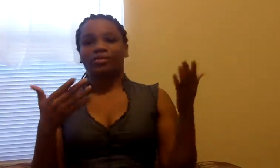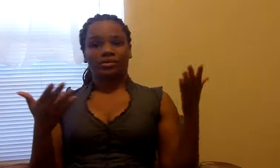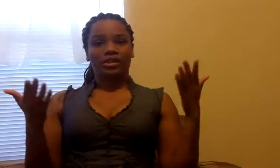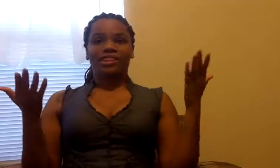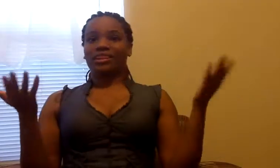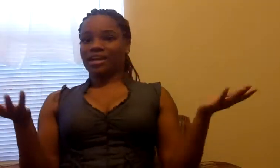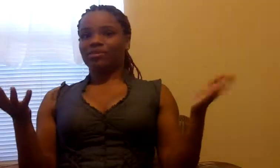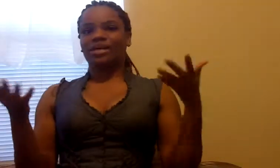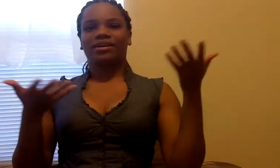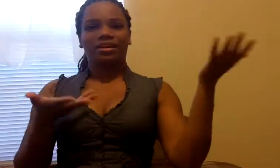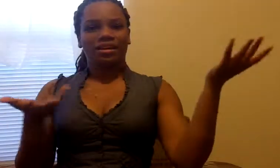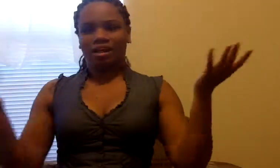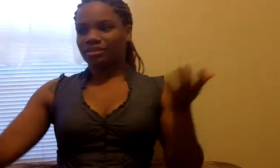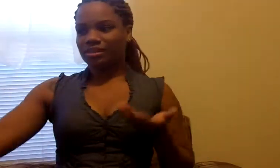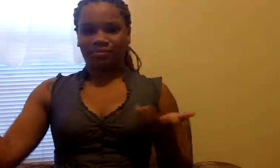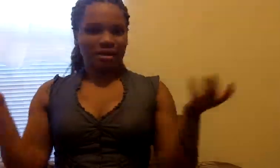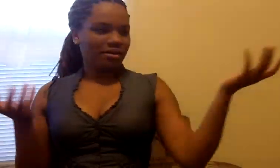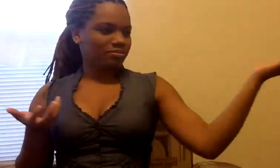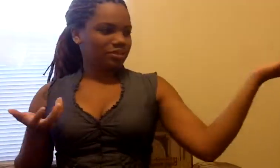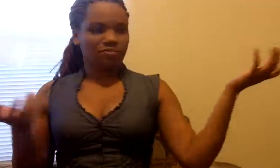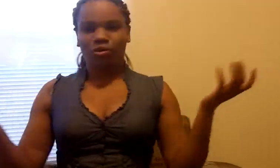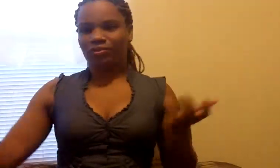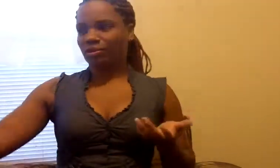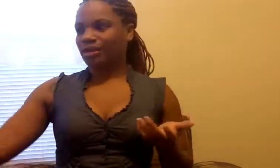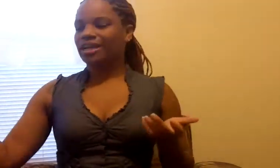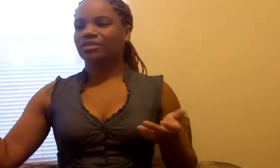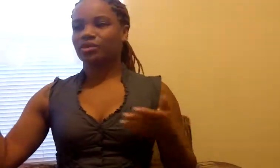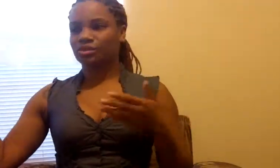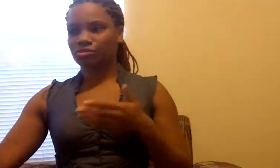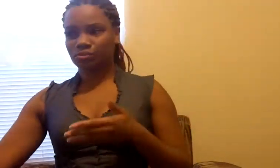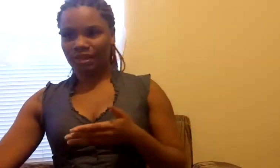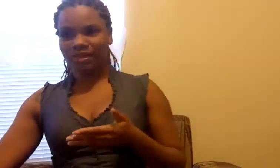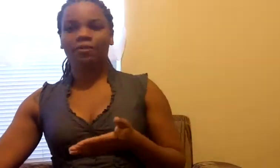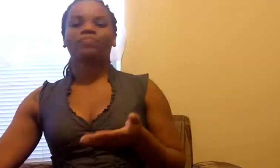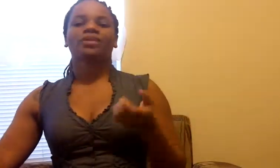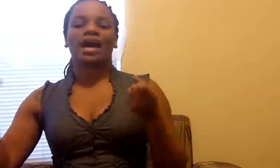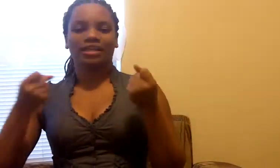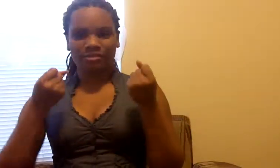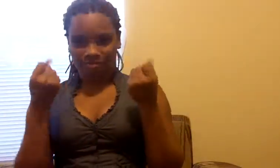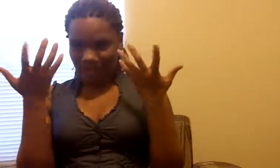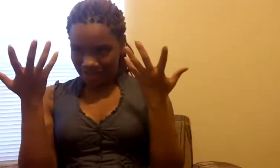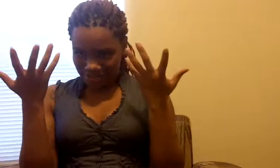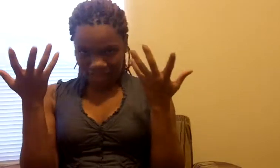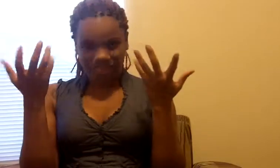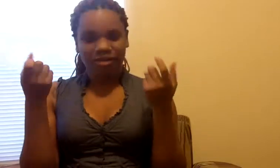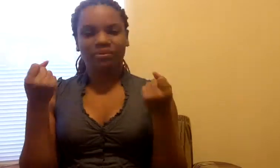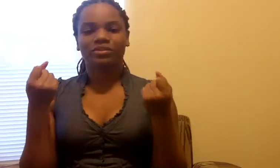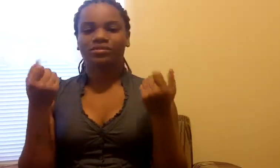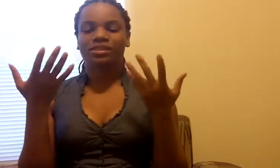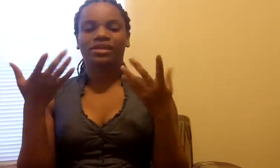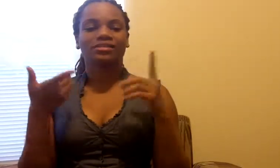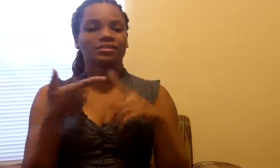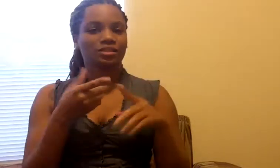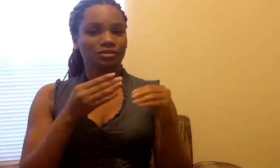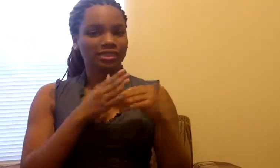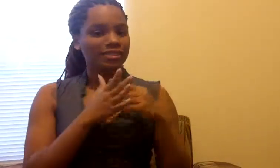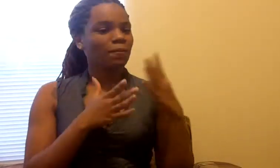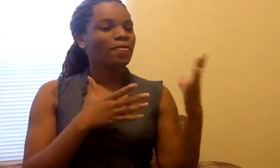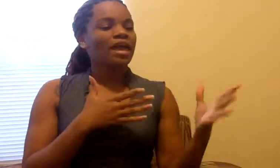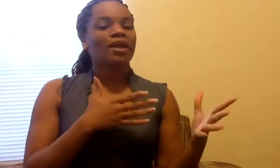for language. Like, I'm just a barrier. I'm just a mode of communication. When you speak, I use my hands. I interpret what you're saying to the students. And